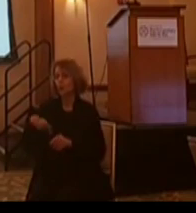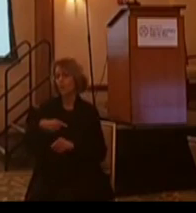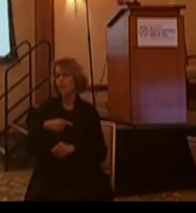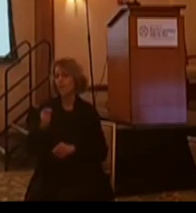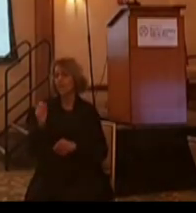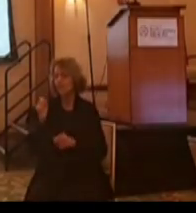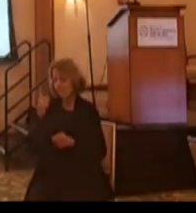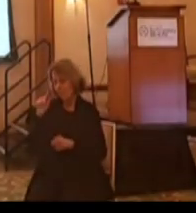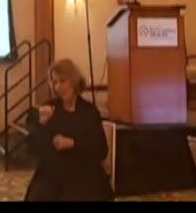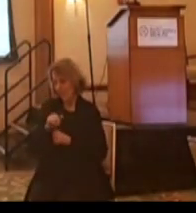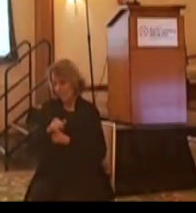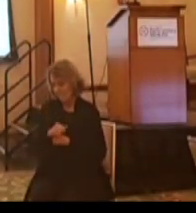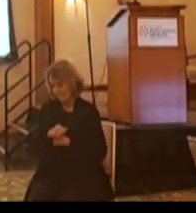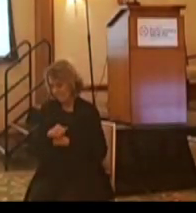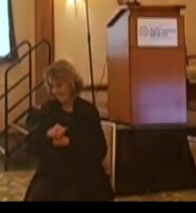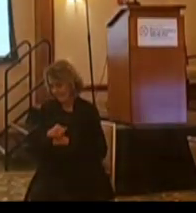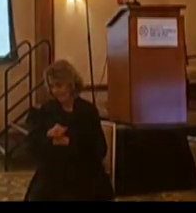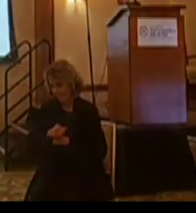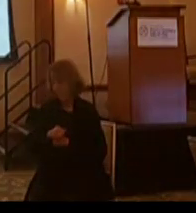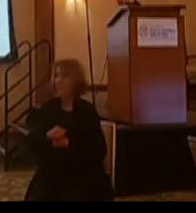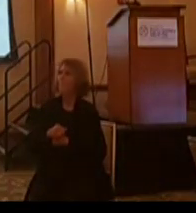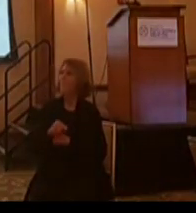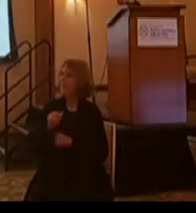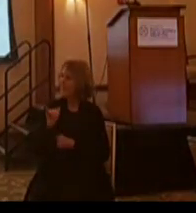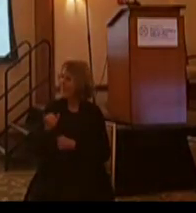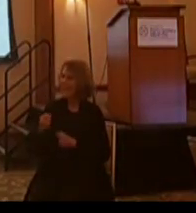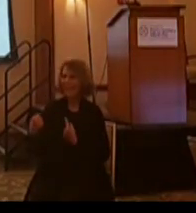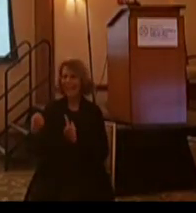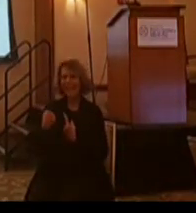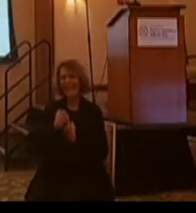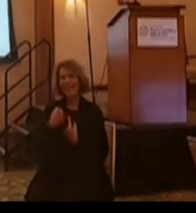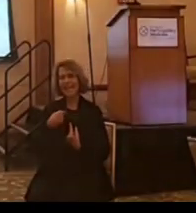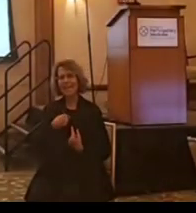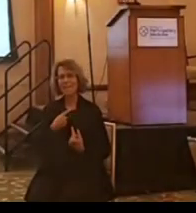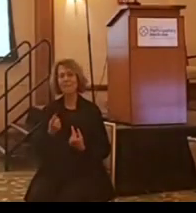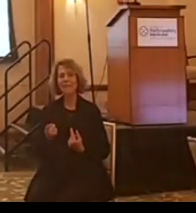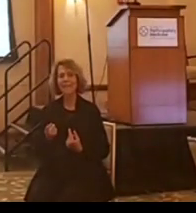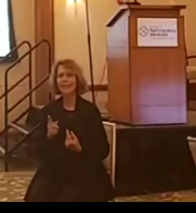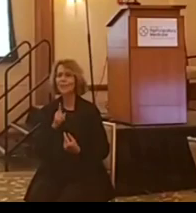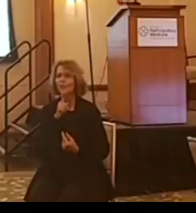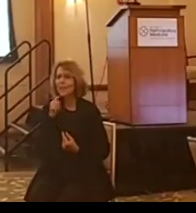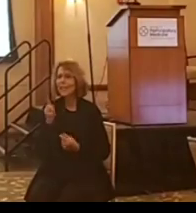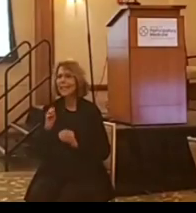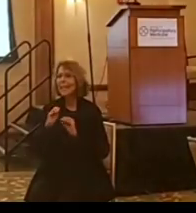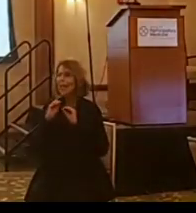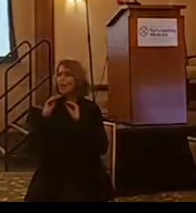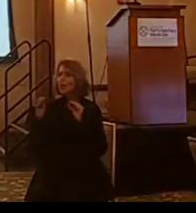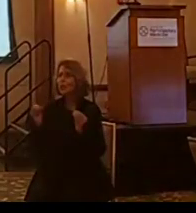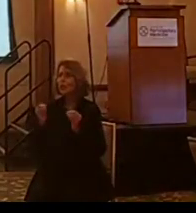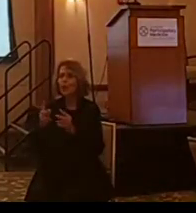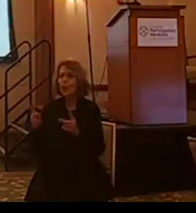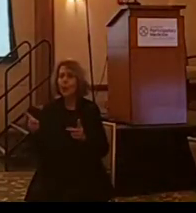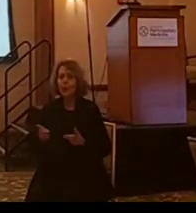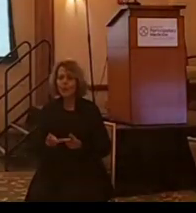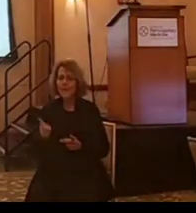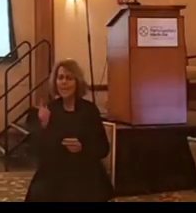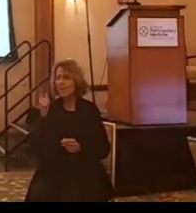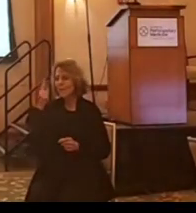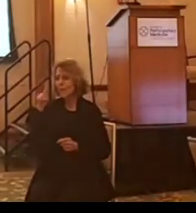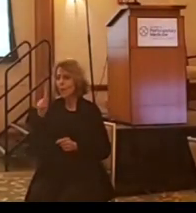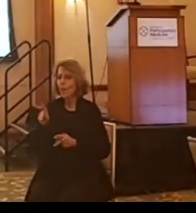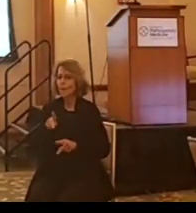no space where people can come together and just ask a lot of questions of like a